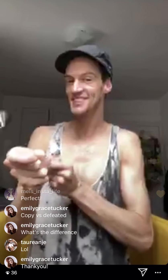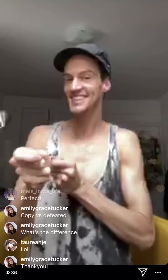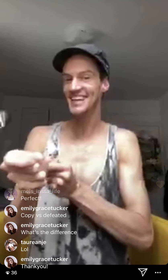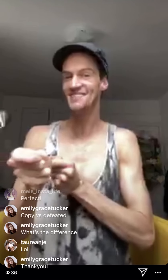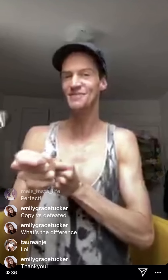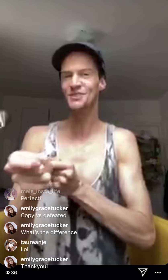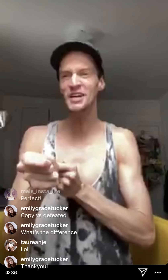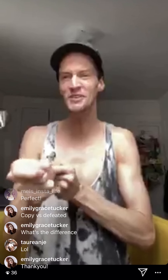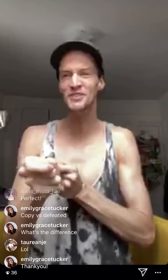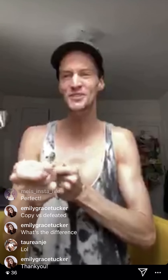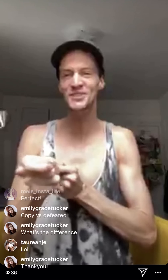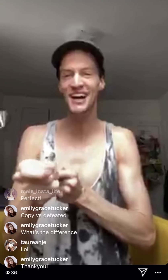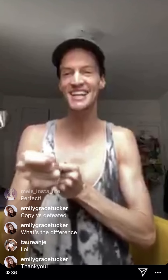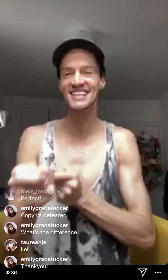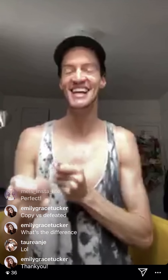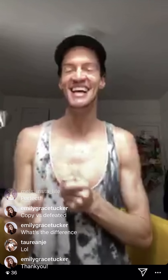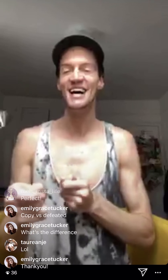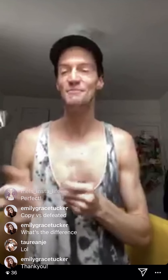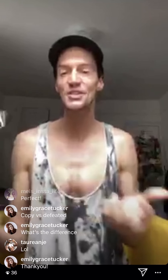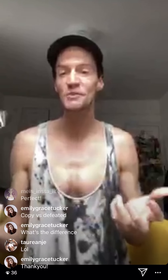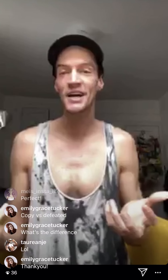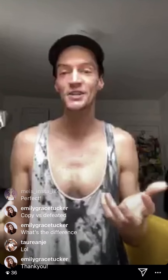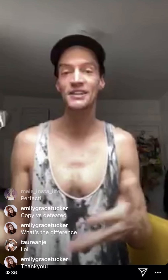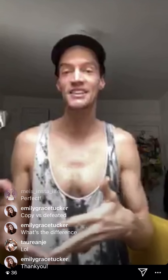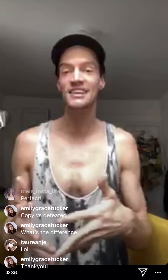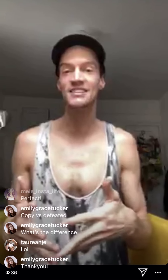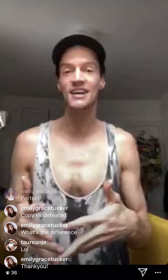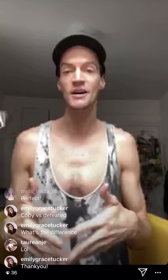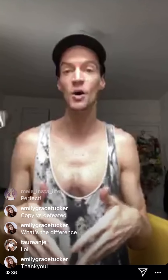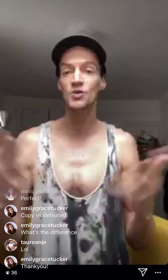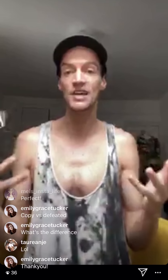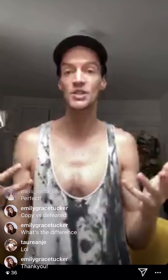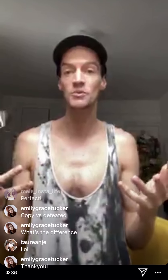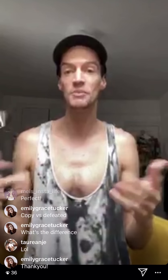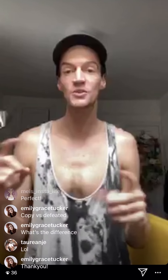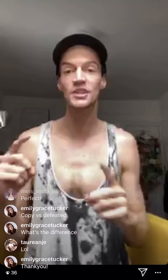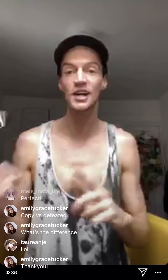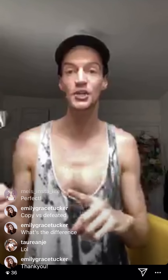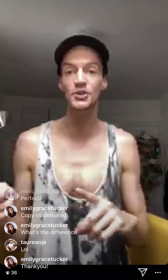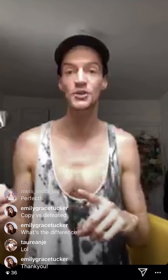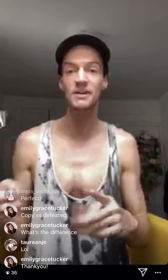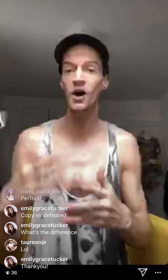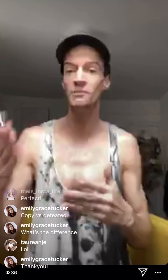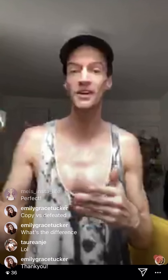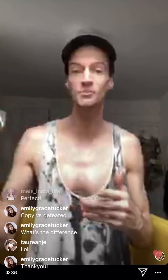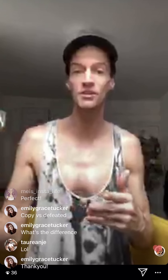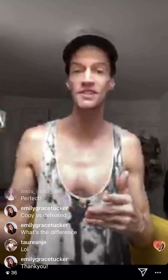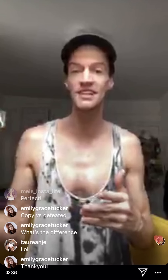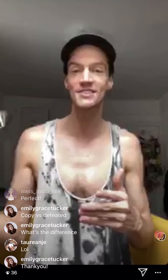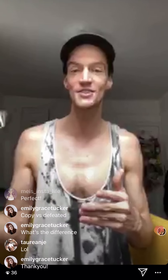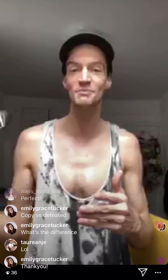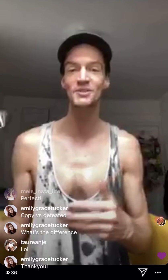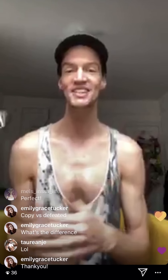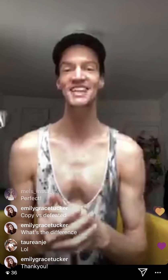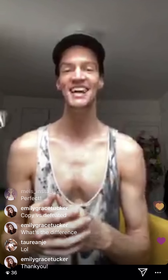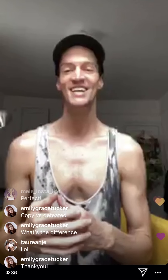Yep, great review, you guys. Just a reminder, this whole session will be posted on YouTube, and all my other previous lessons are posted. So if you want